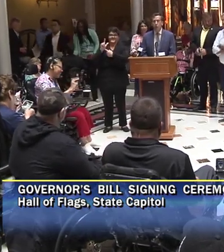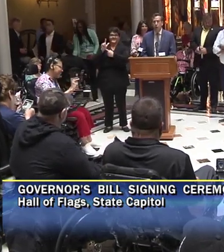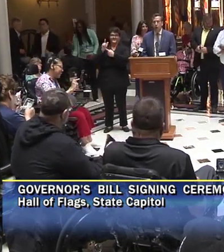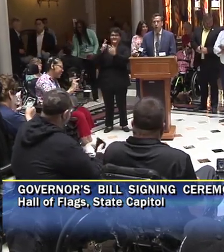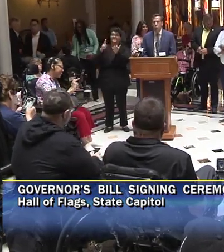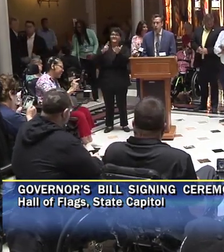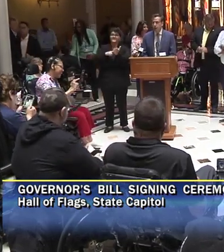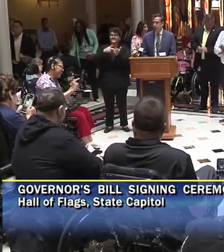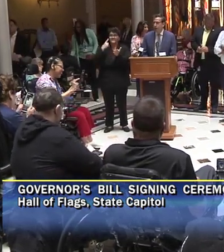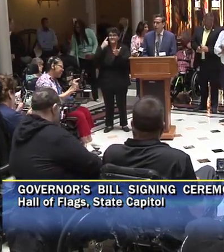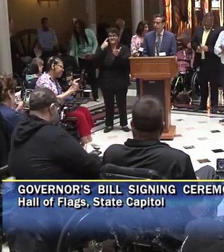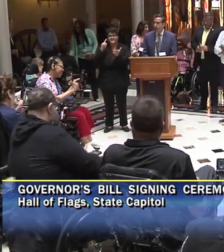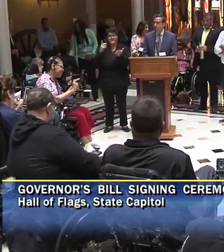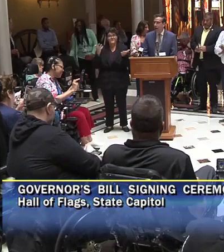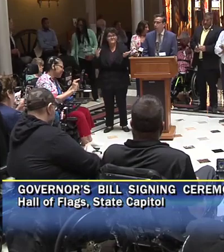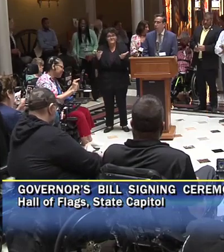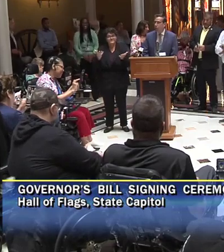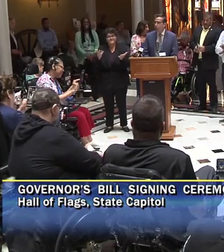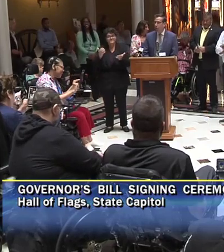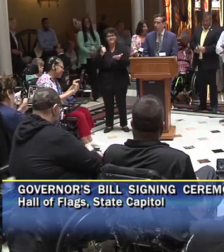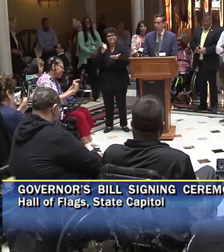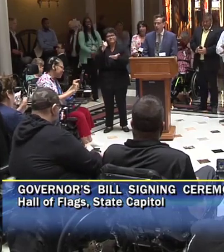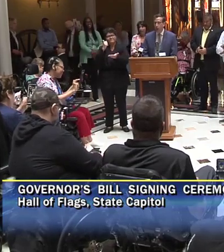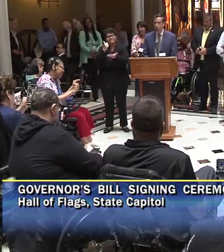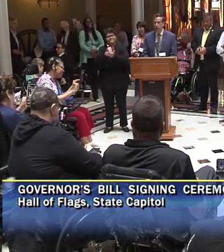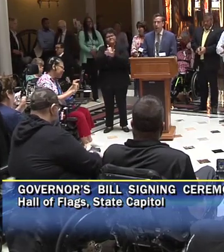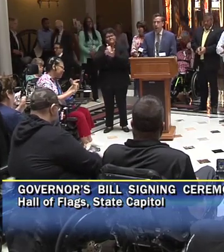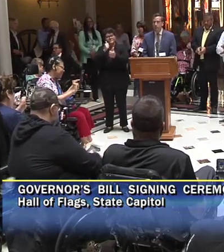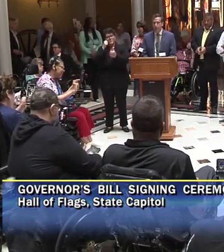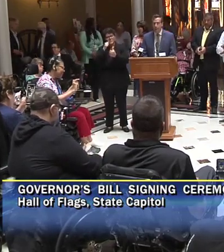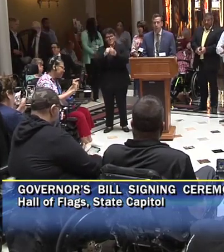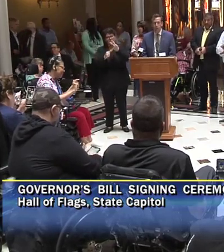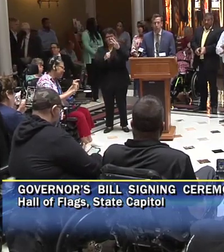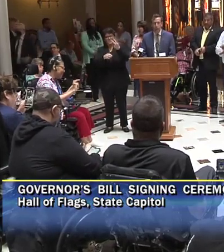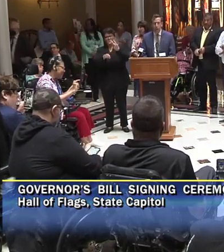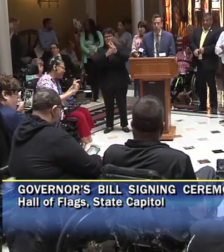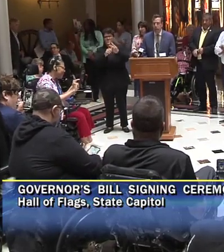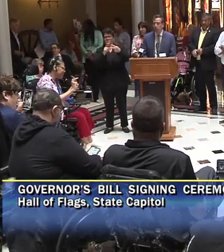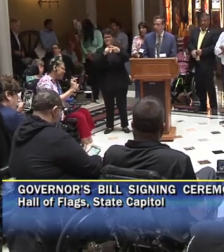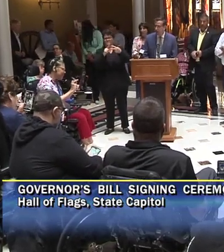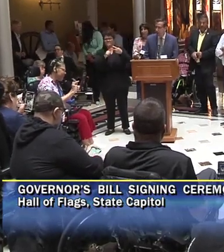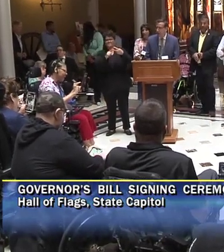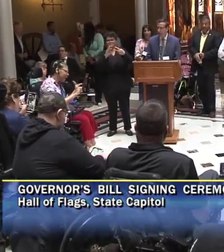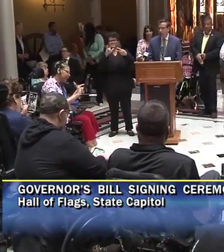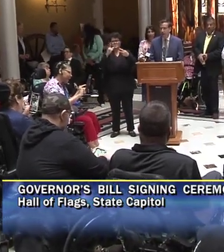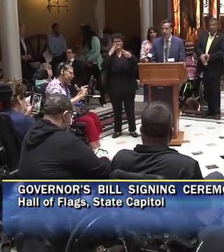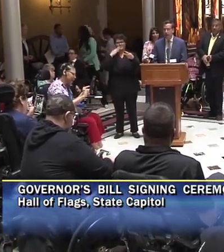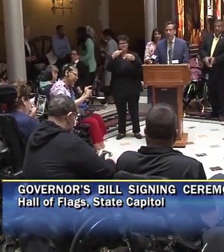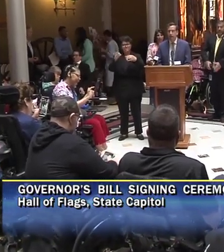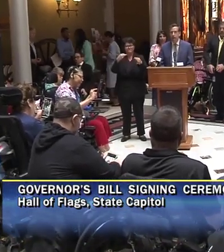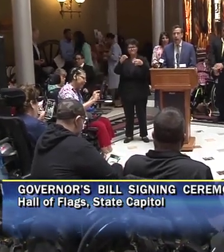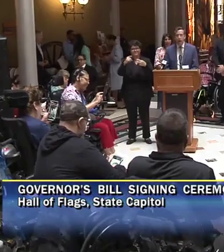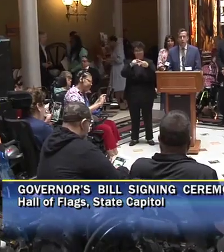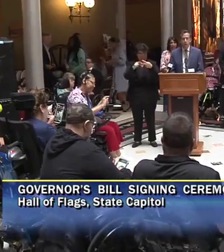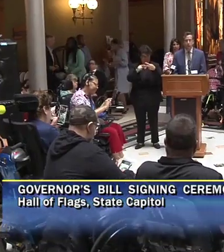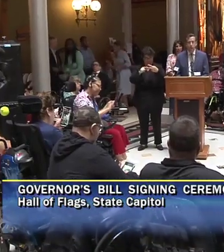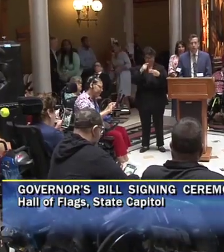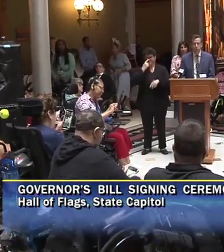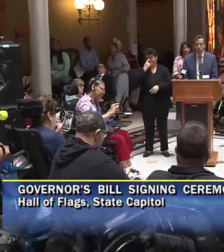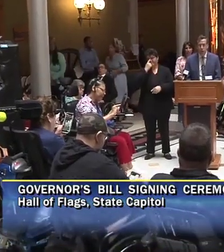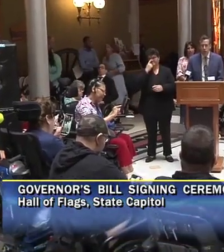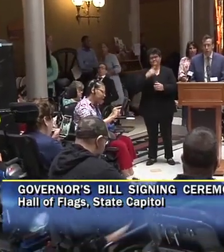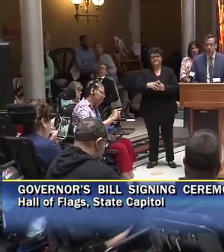two critically important bills that will move the ball forward in a meaningful way for people with disabilities in the state of Connecticut. House